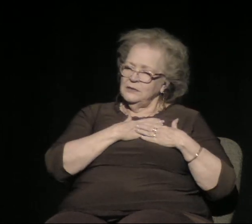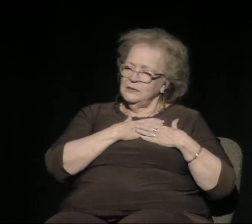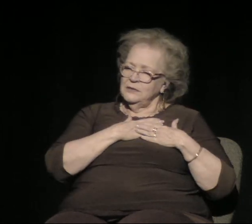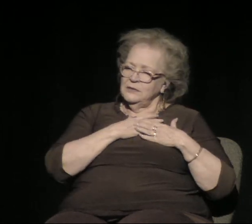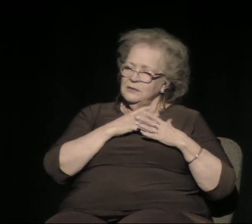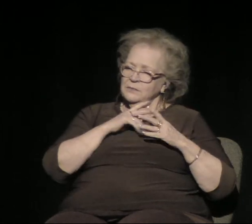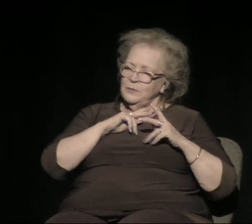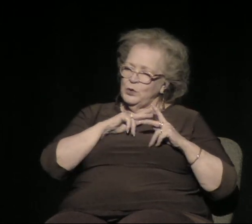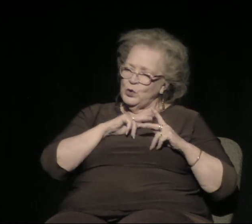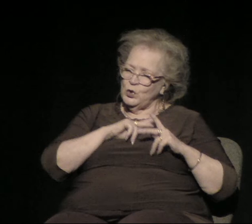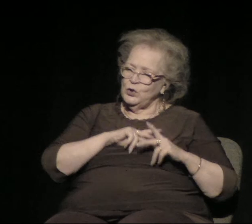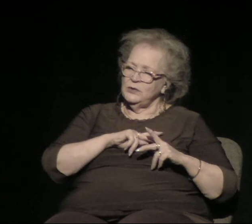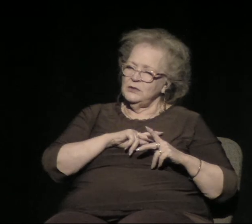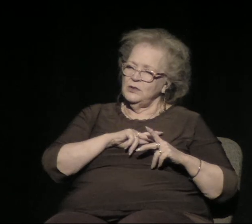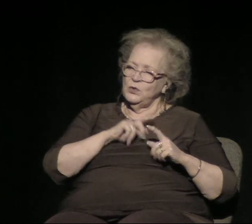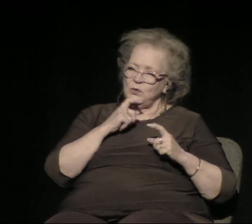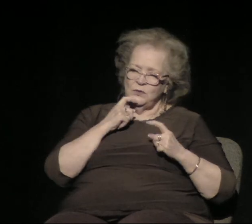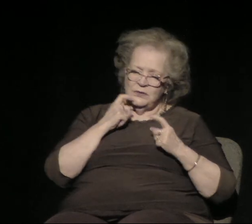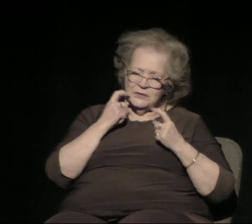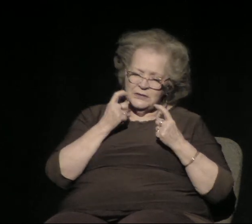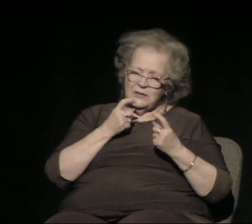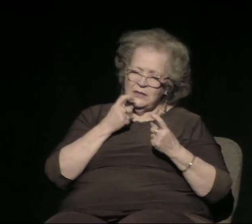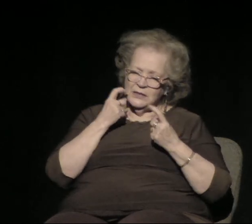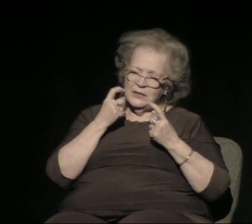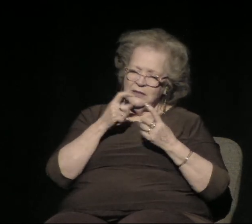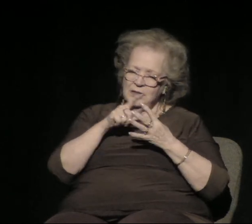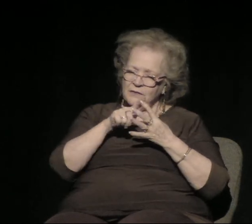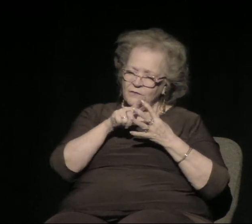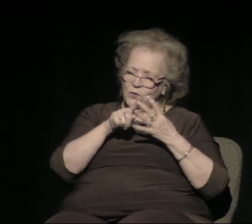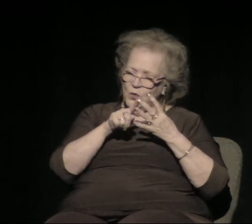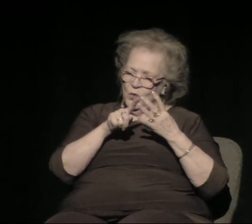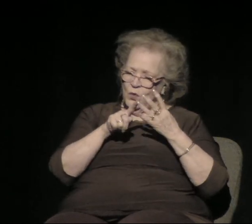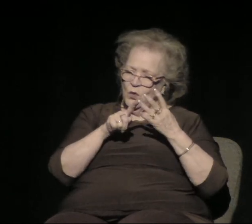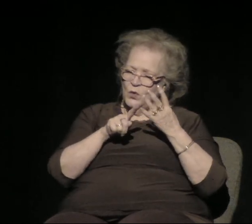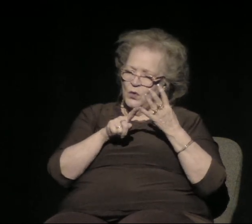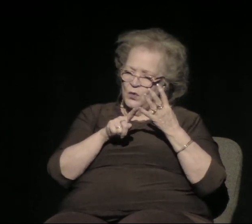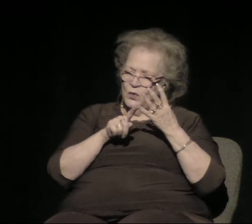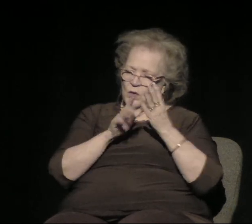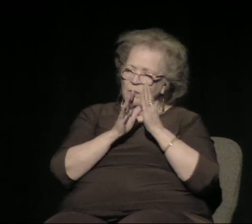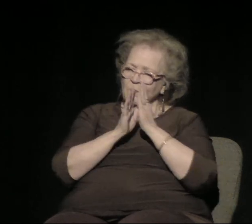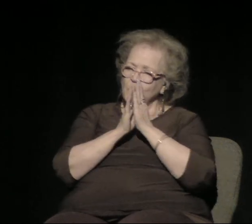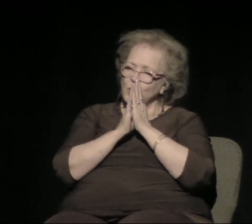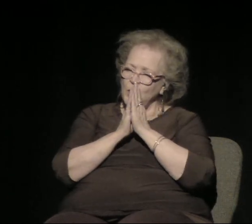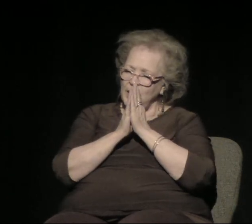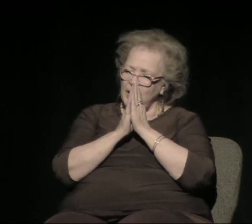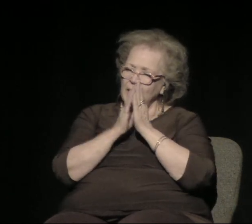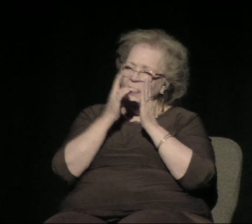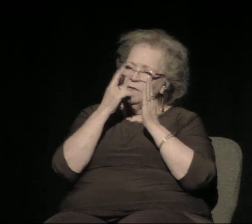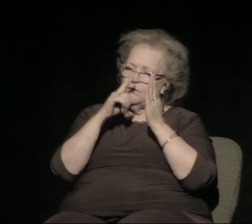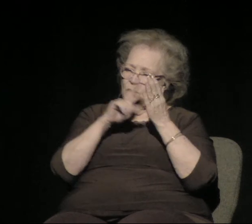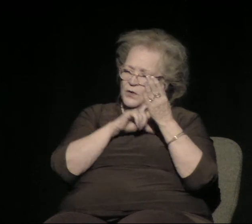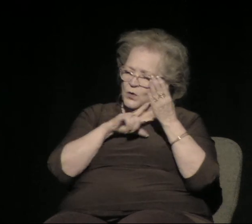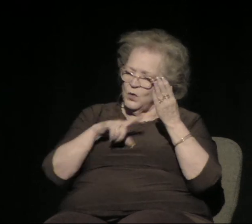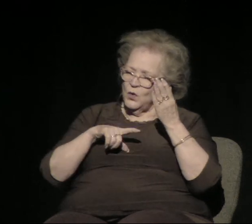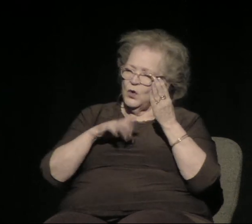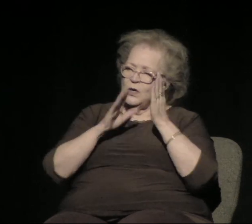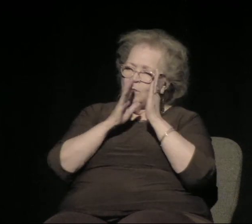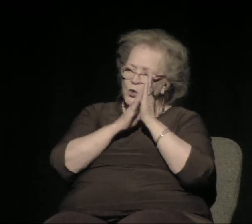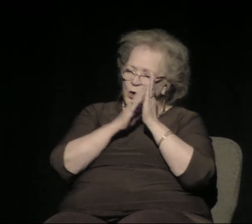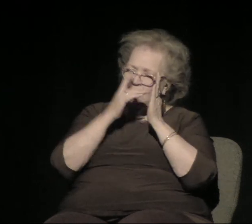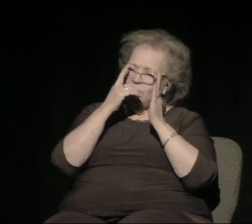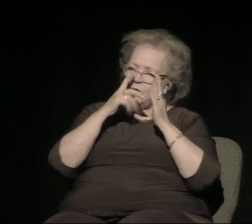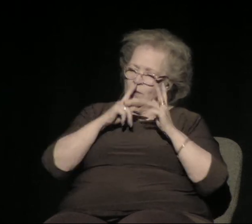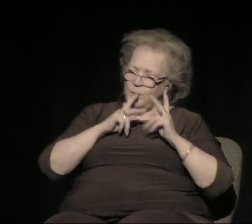sin. We're going to confess the sins of our nation. We're going to pray for the world, and we're going to pray for some